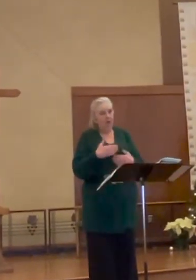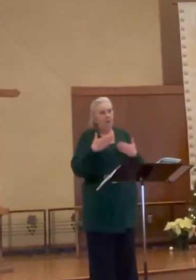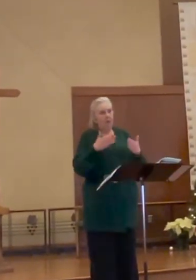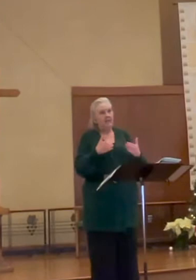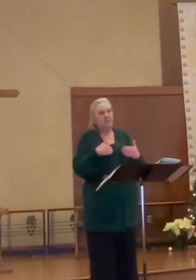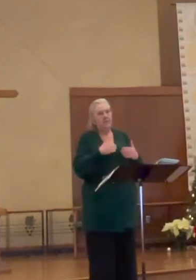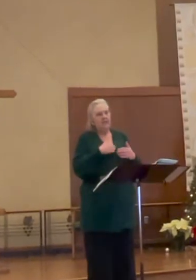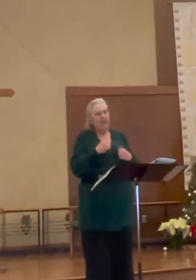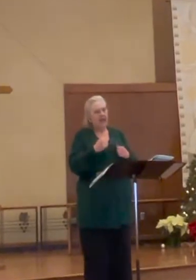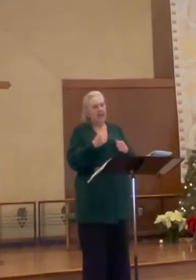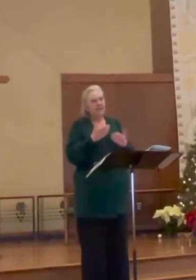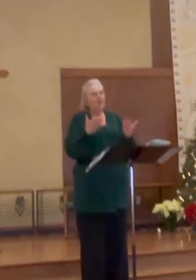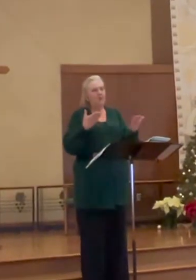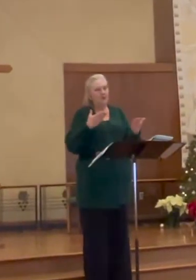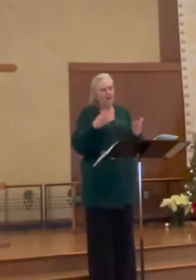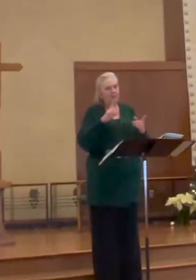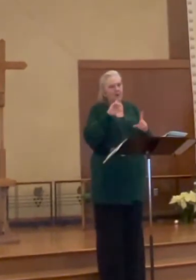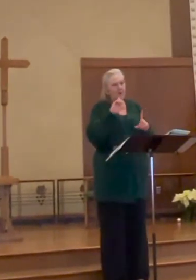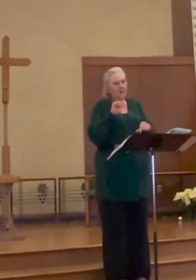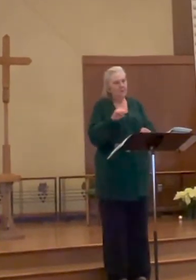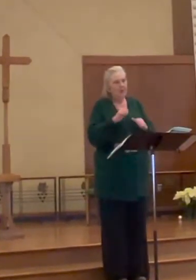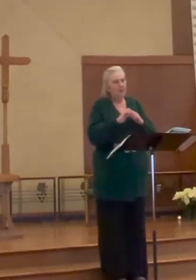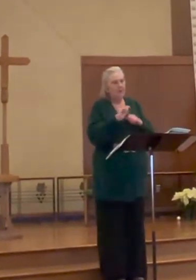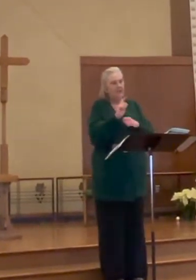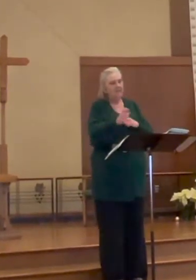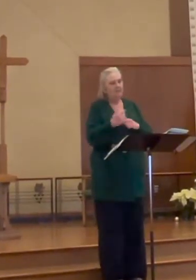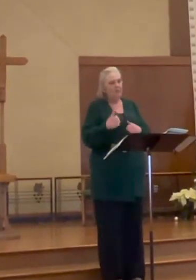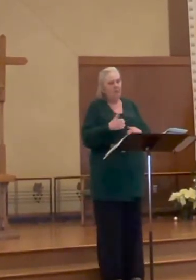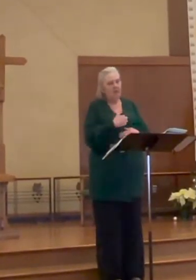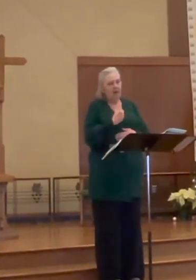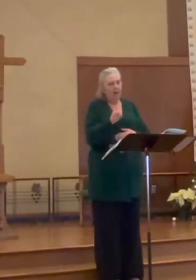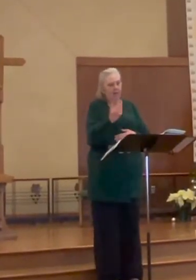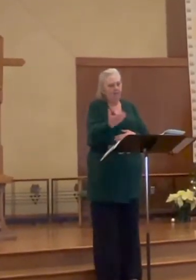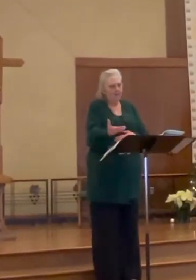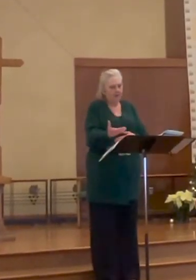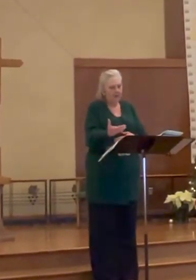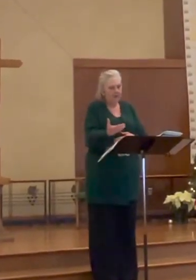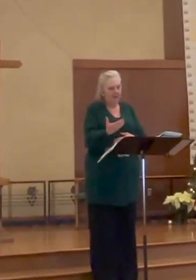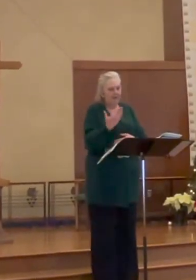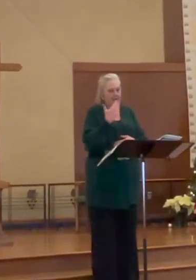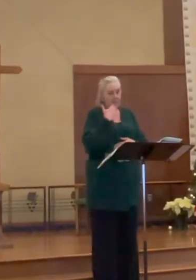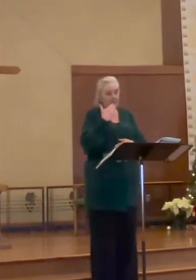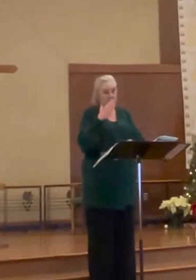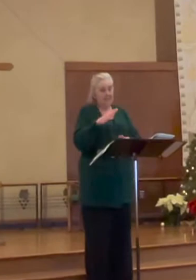respond to God's many blessings with the gifts we offer. We sing.